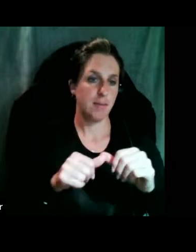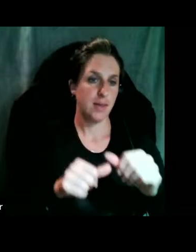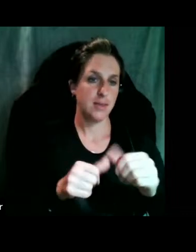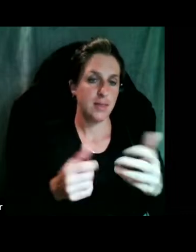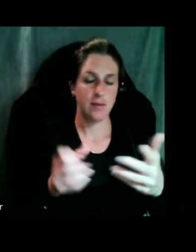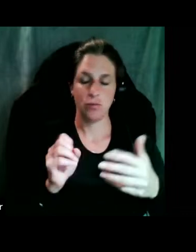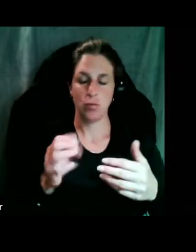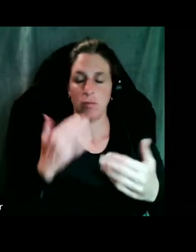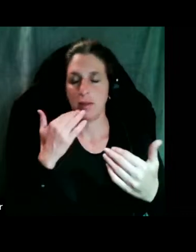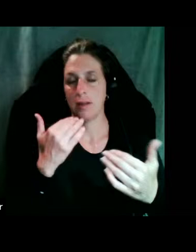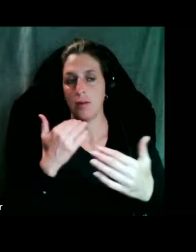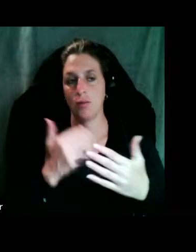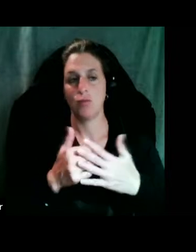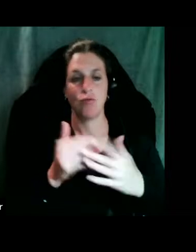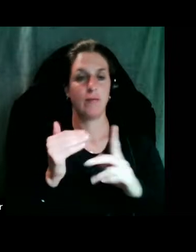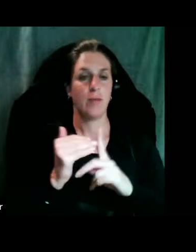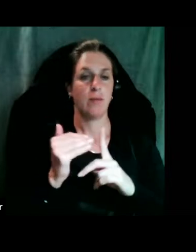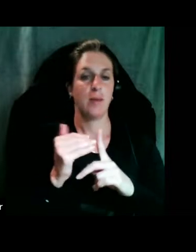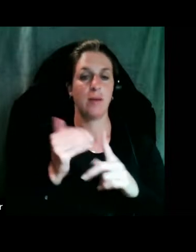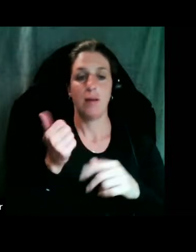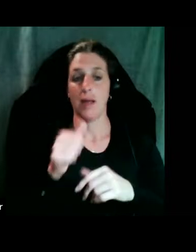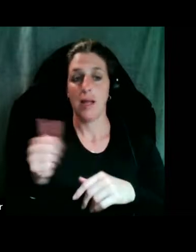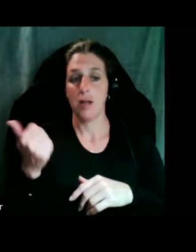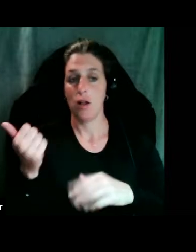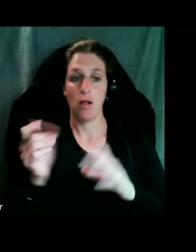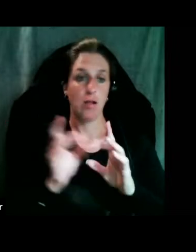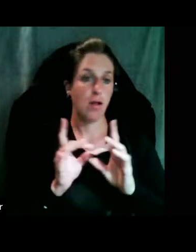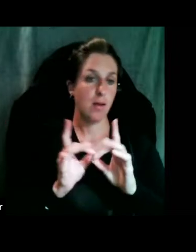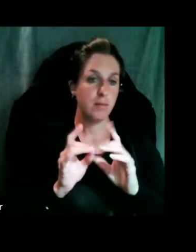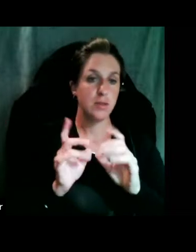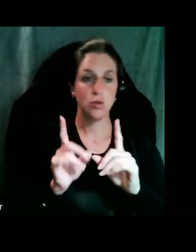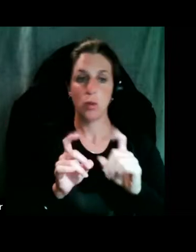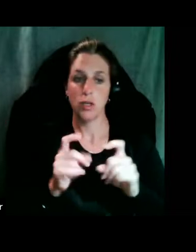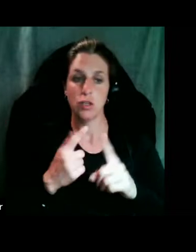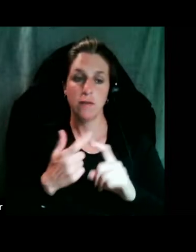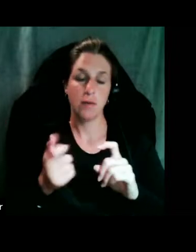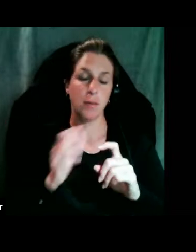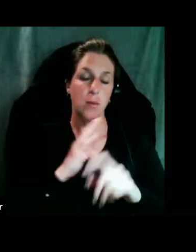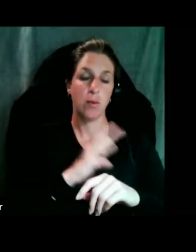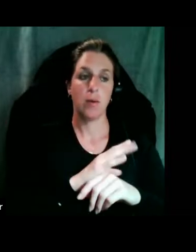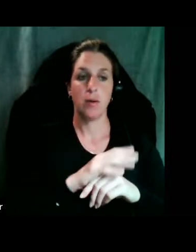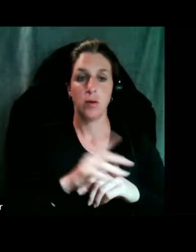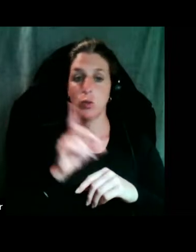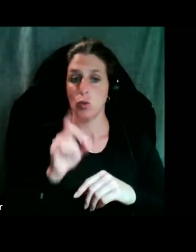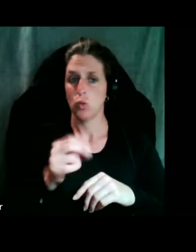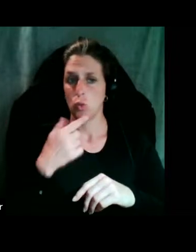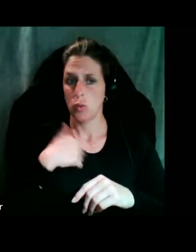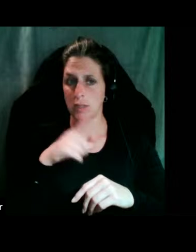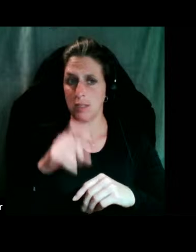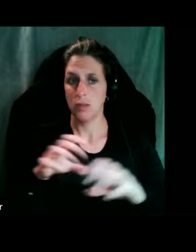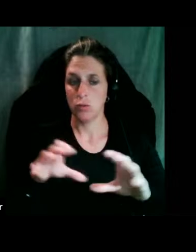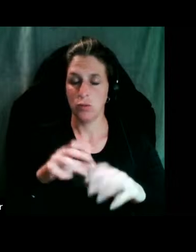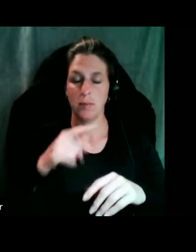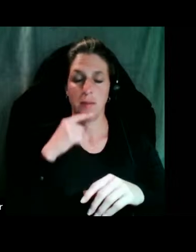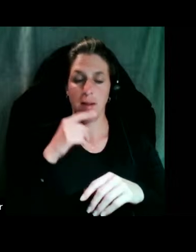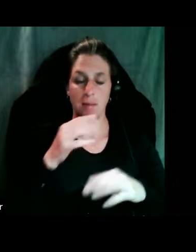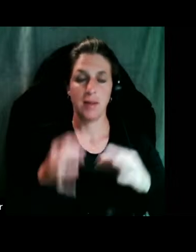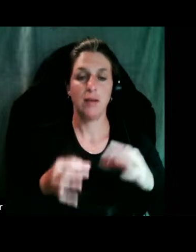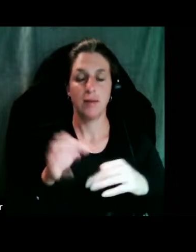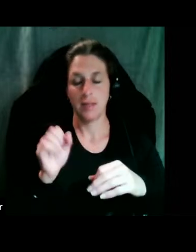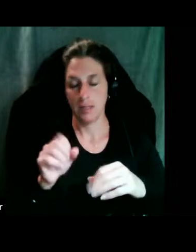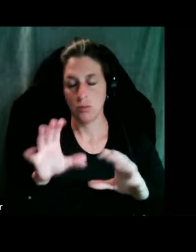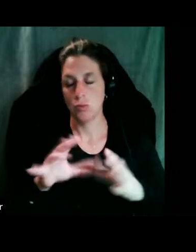for that reminder. Any other comments or questions from the board? Do we need to do a public hearing? Yeah. Yes, we'll do that right